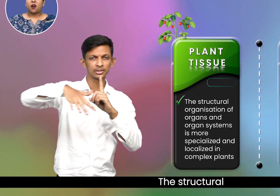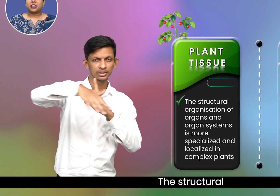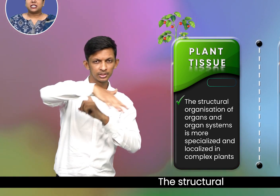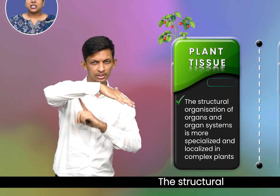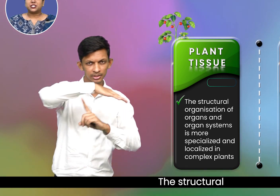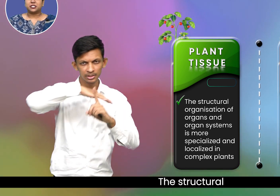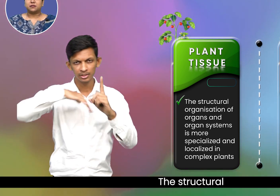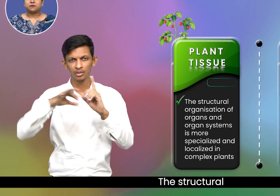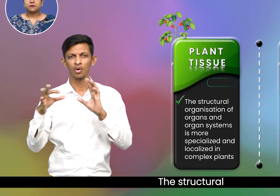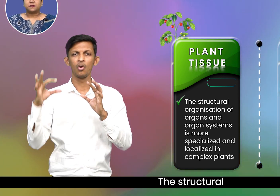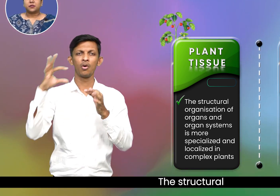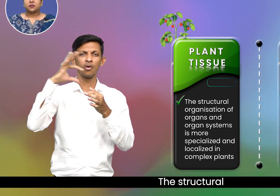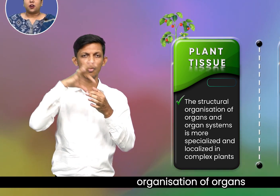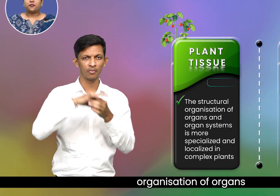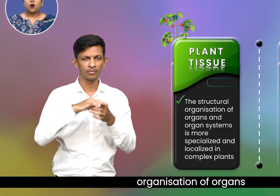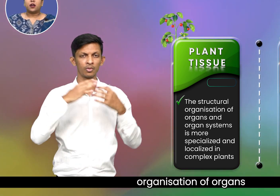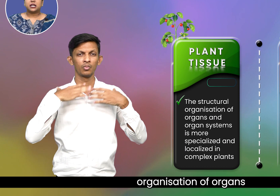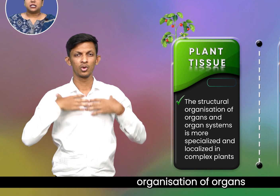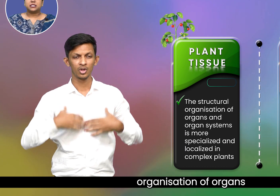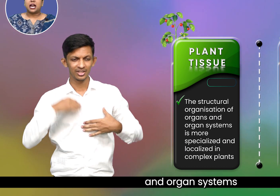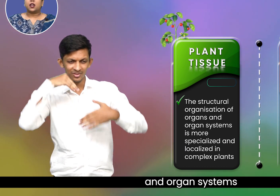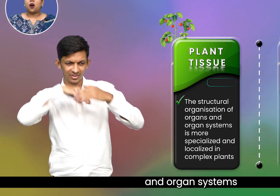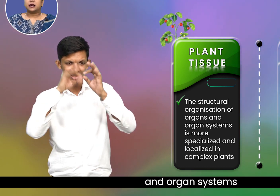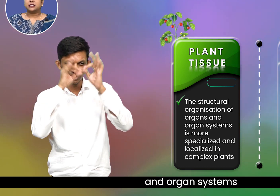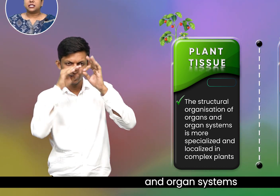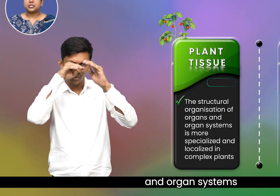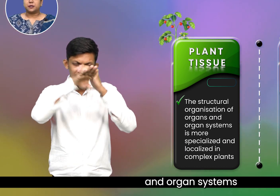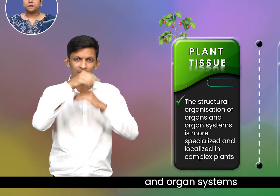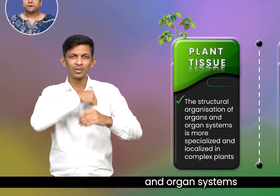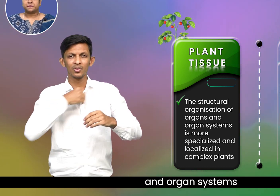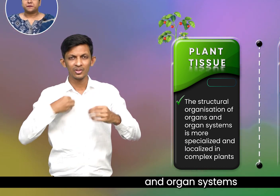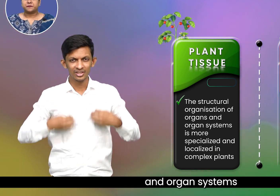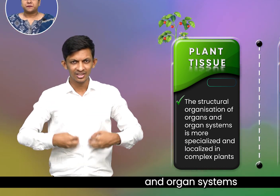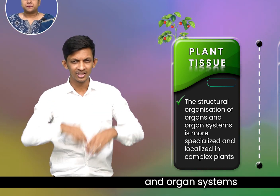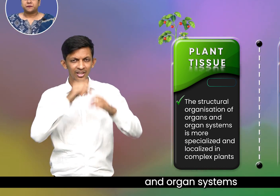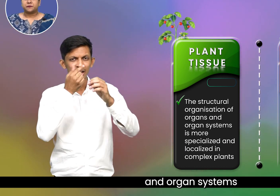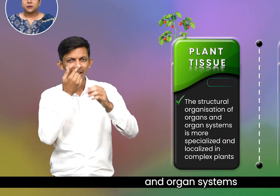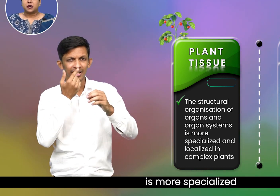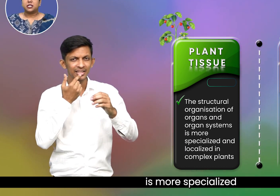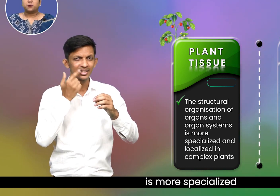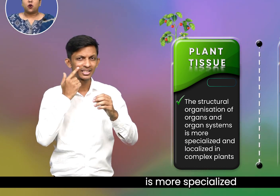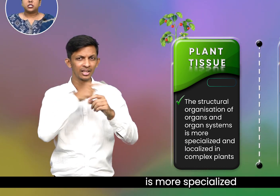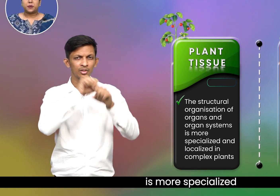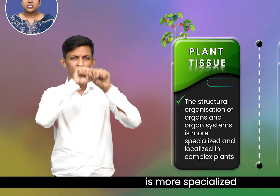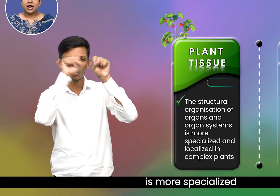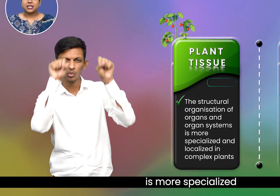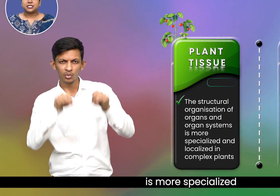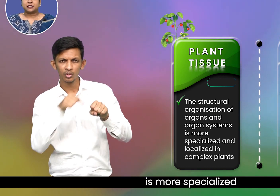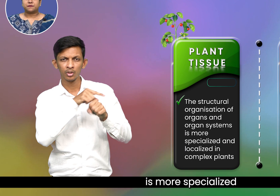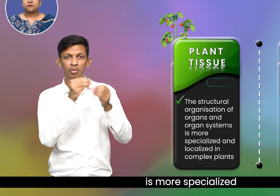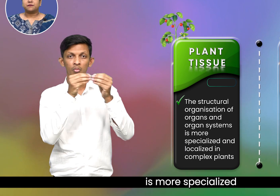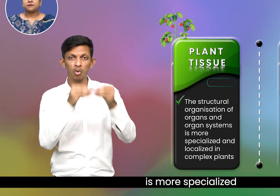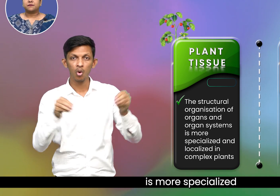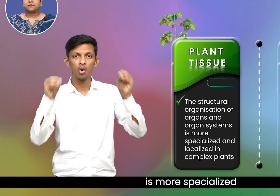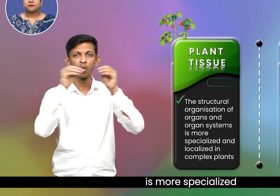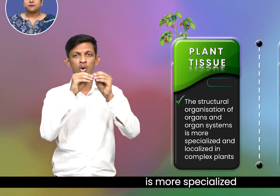Structural organization of organs and organ system is more specialized